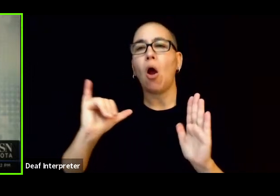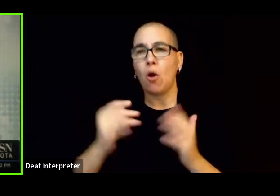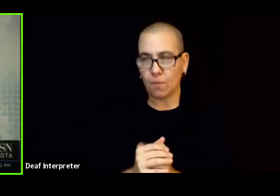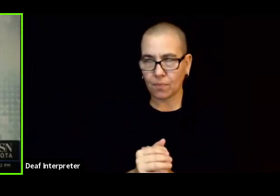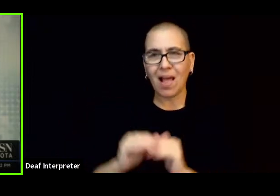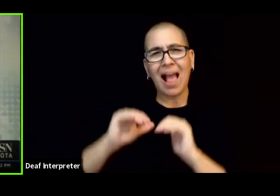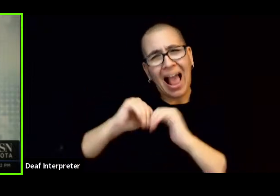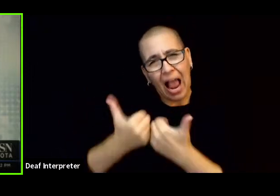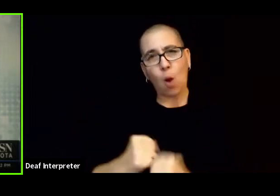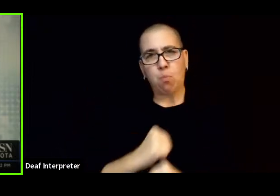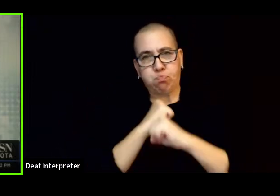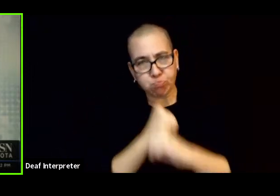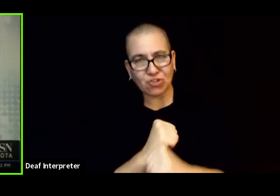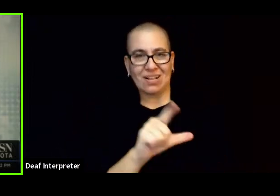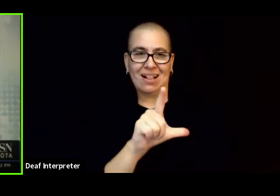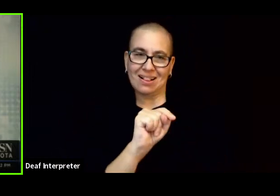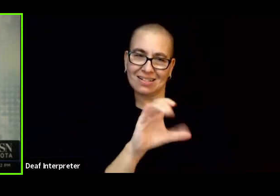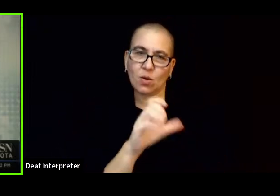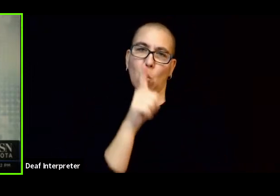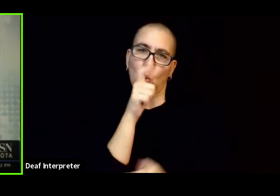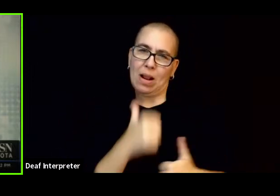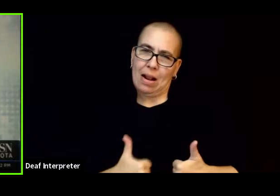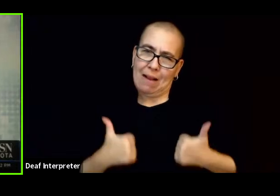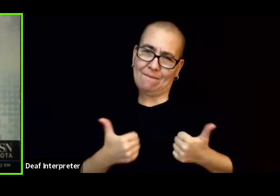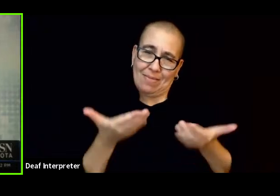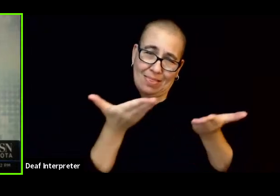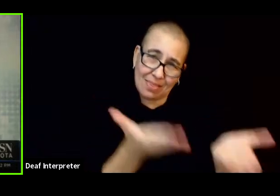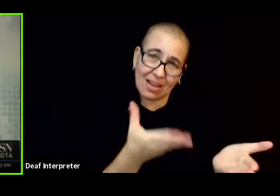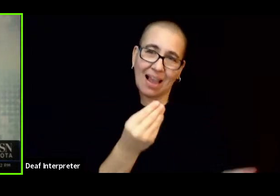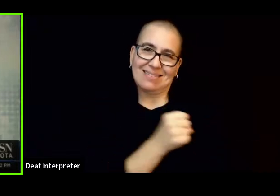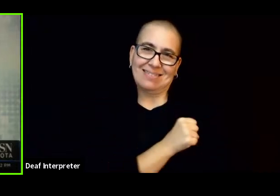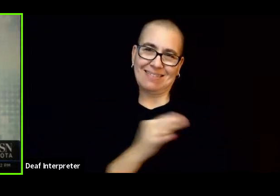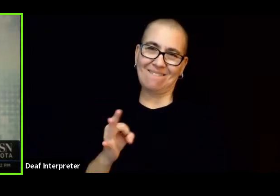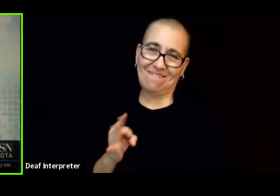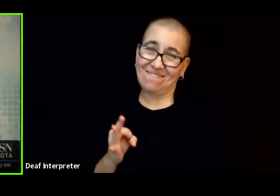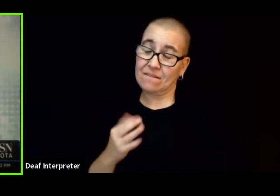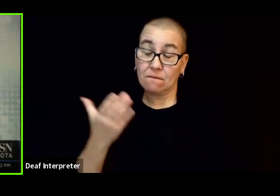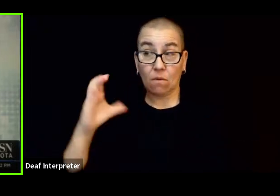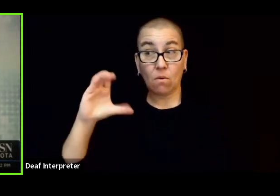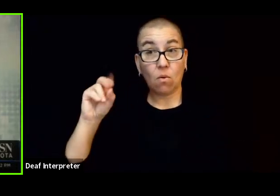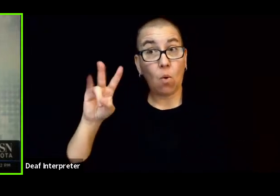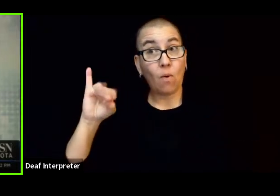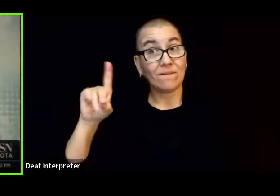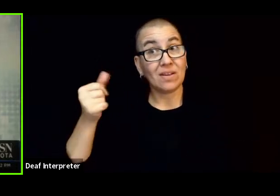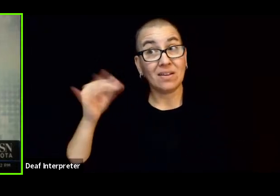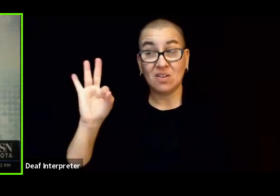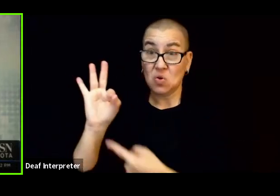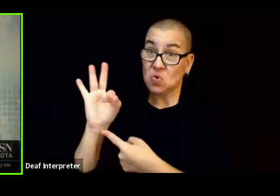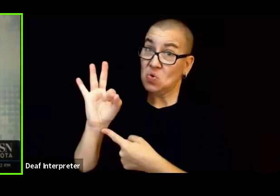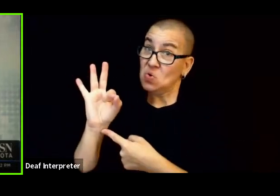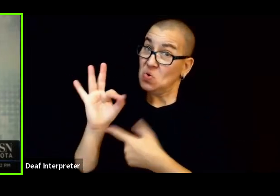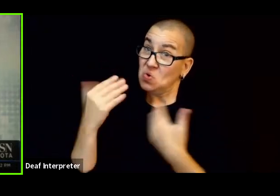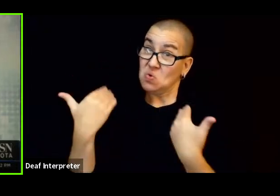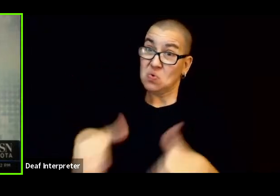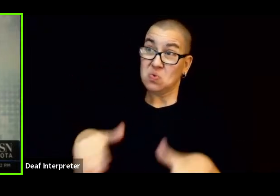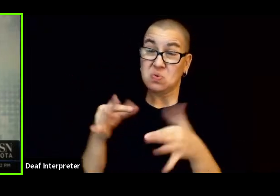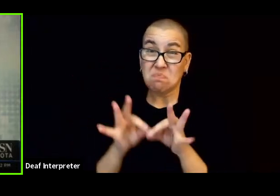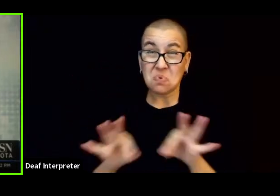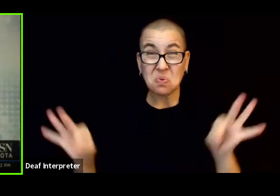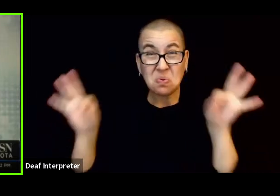COVID, the state has worked hard to protect residents' mental, emotional, and social well-being by keeping them connected with family and